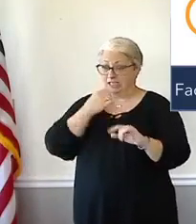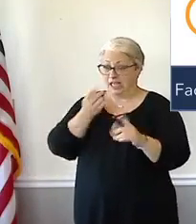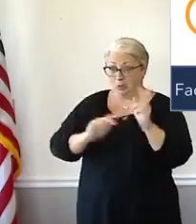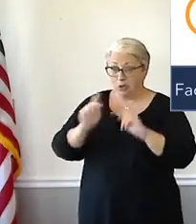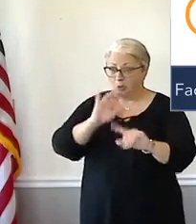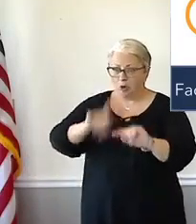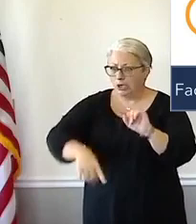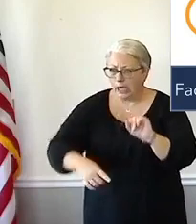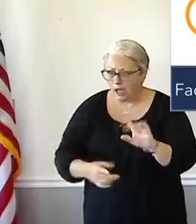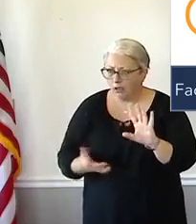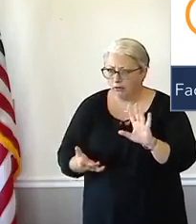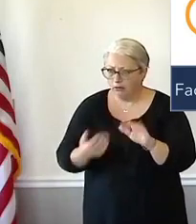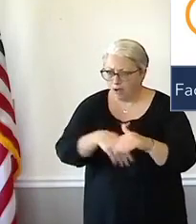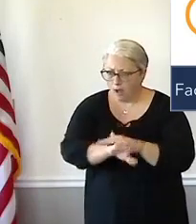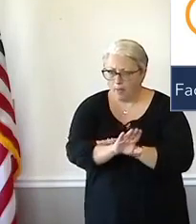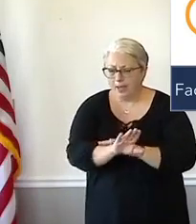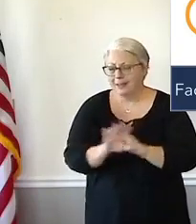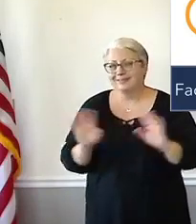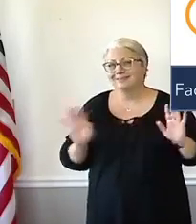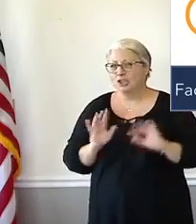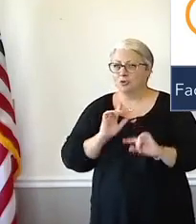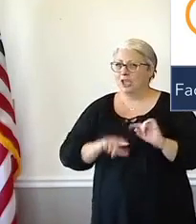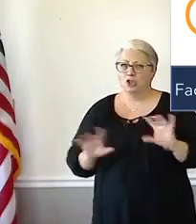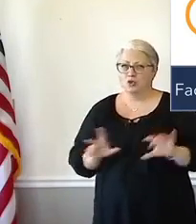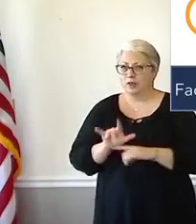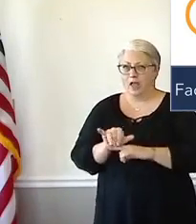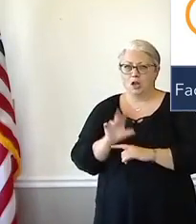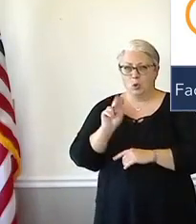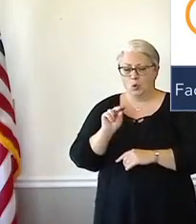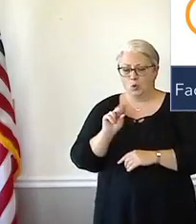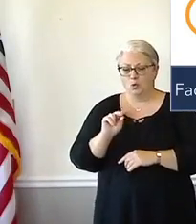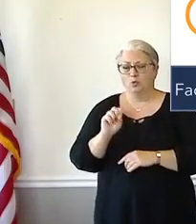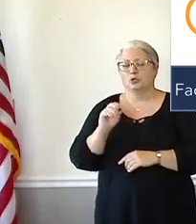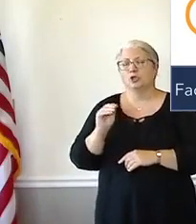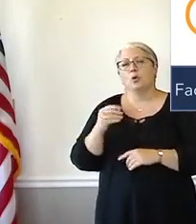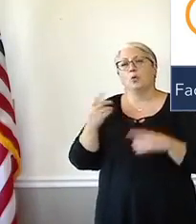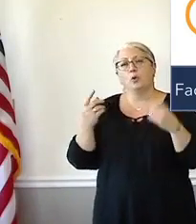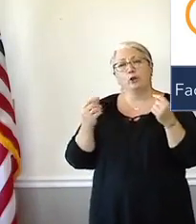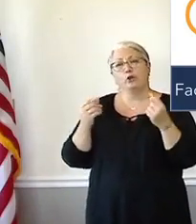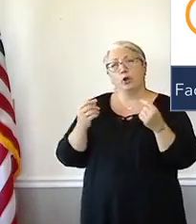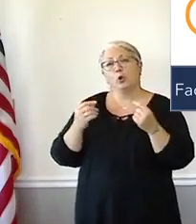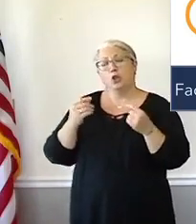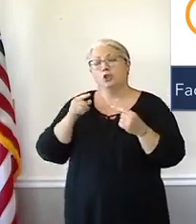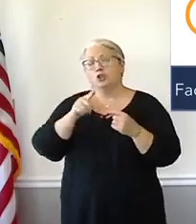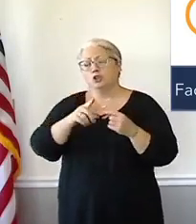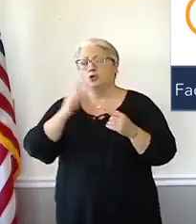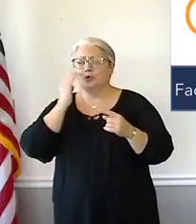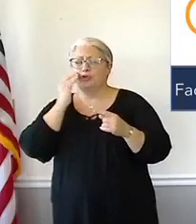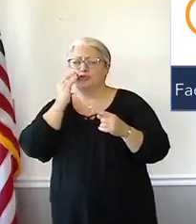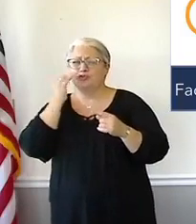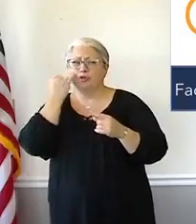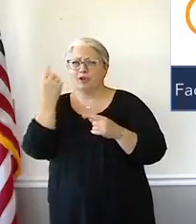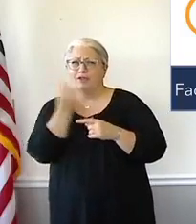basic guidance. Here's the guidance, and that is, so you wouldn't know if someone's traveling from